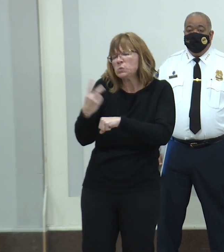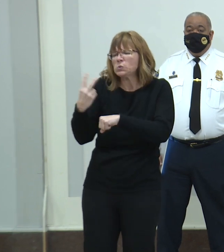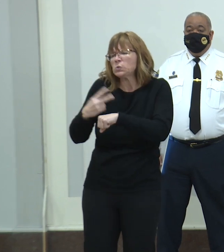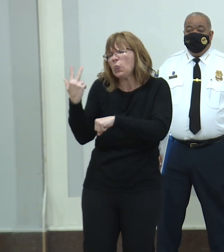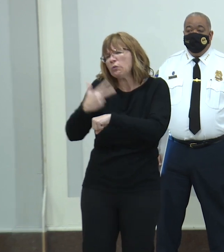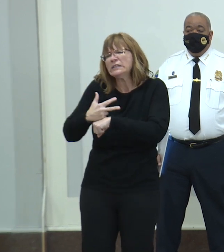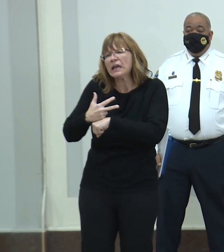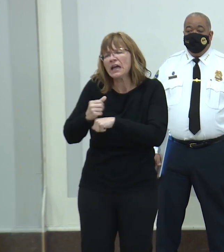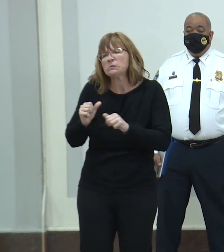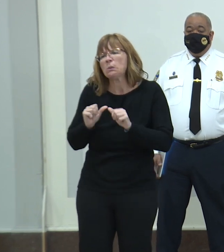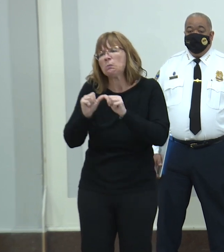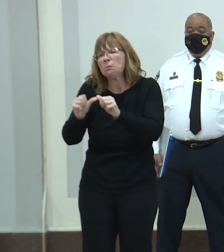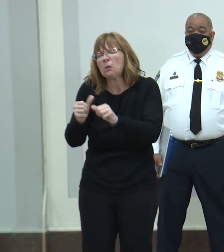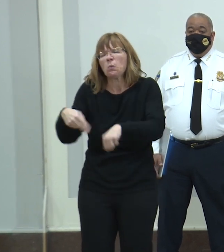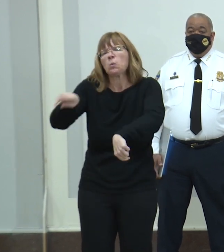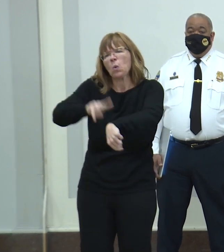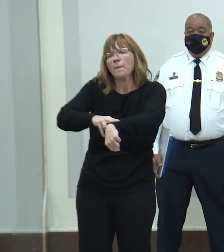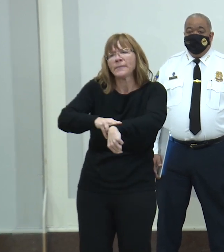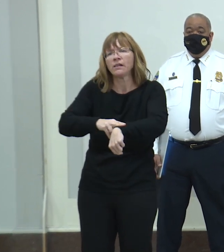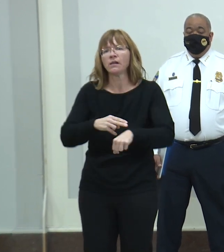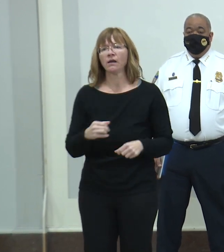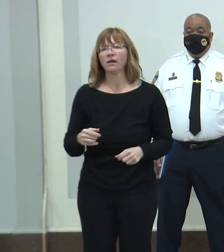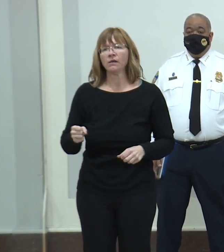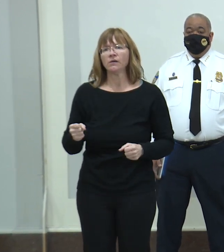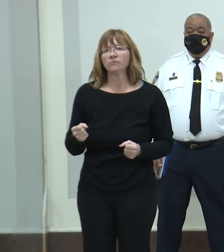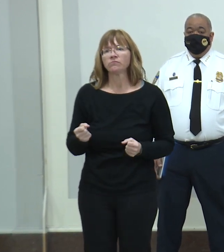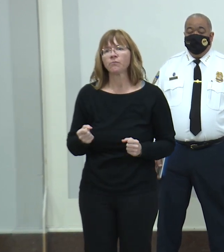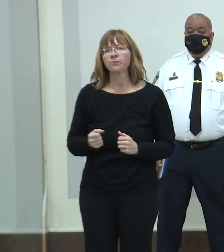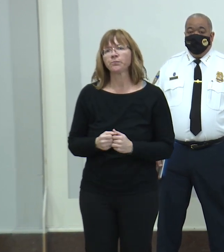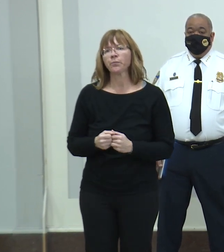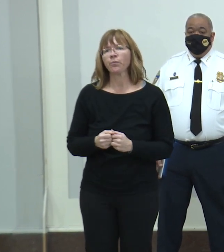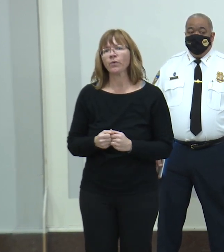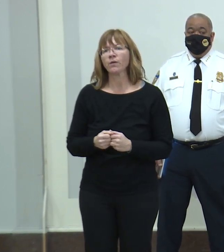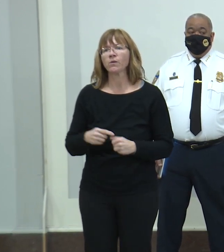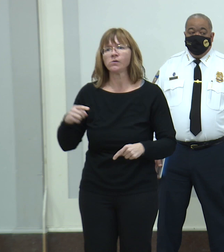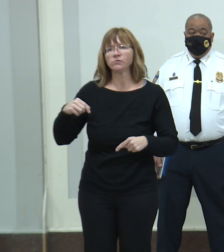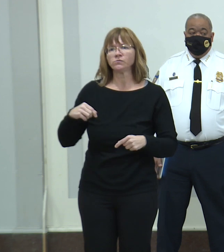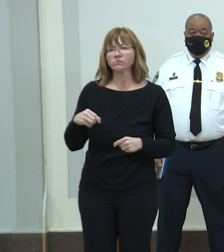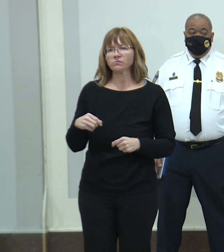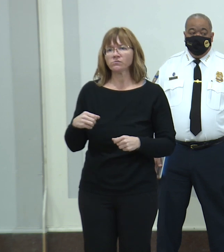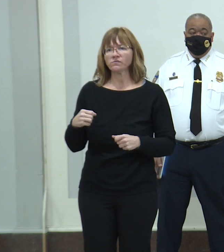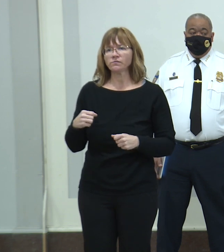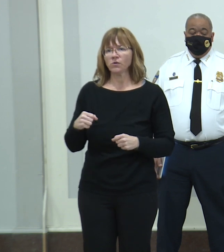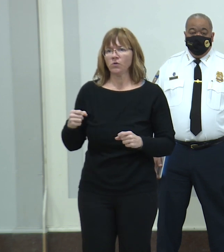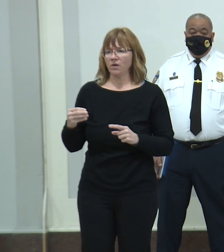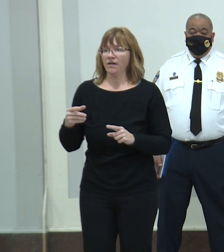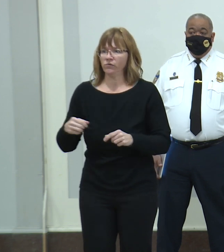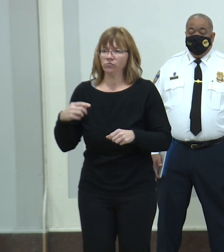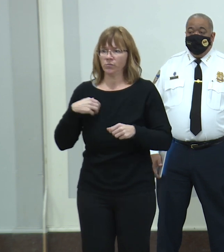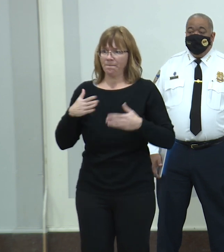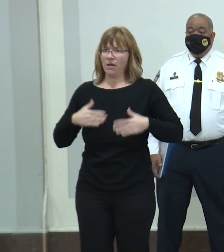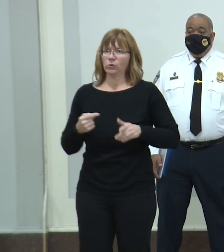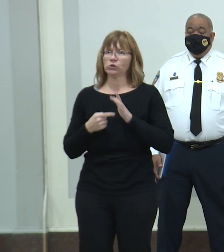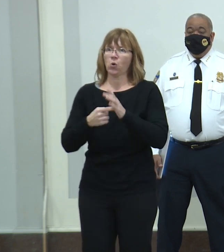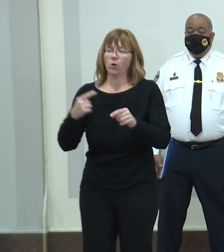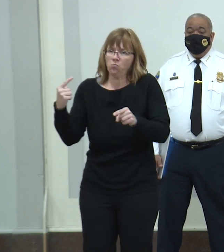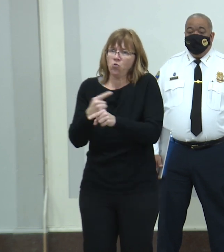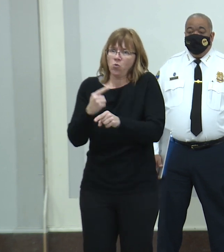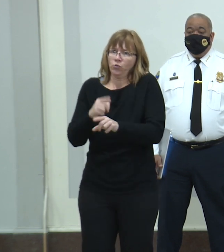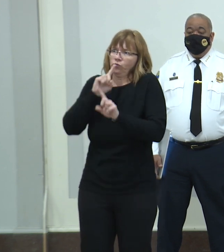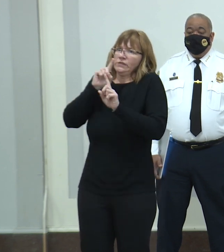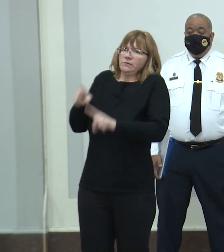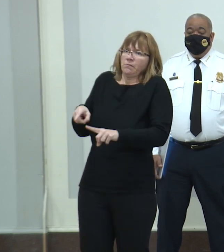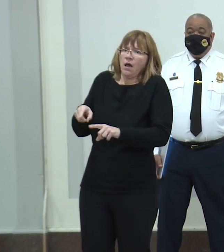your body is mounting the appropriate response in the event you're exposed to COVID. Many have reached out regarding the news of the new